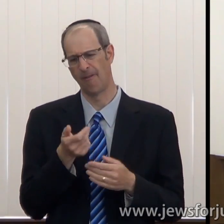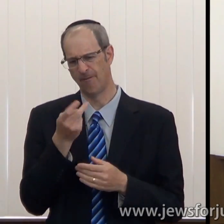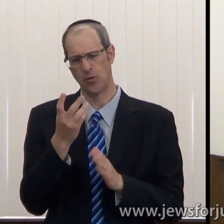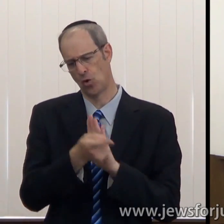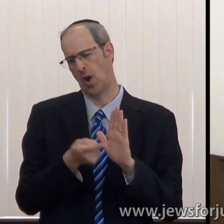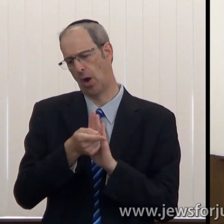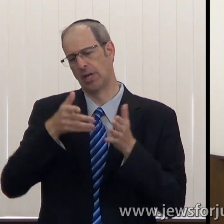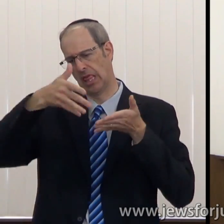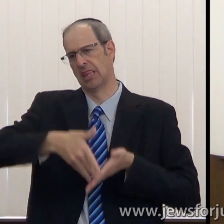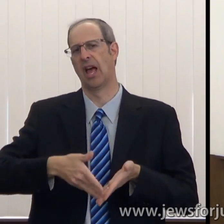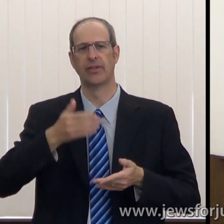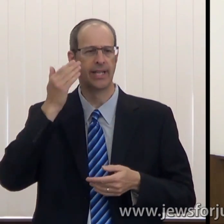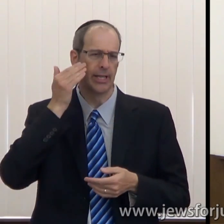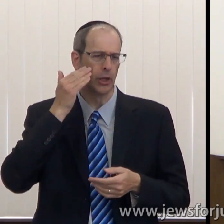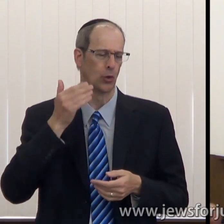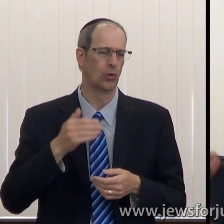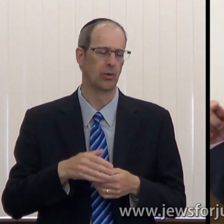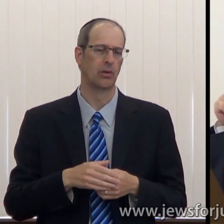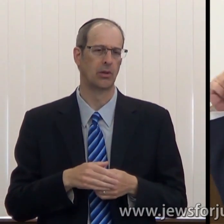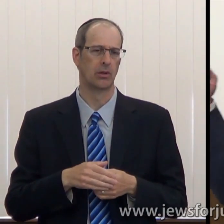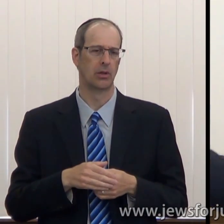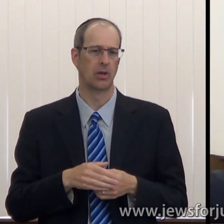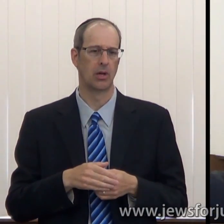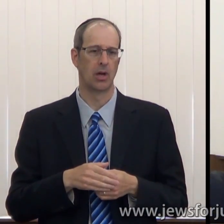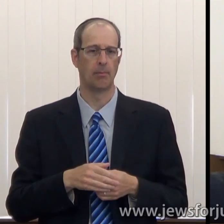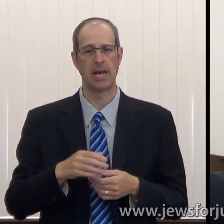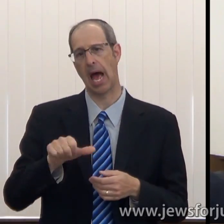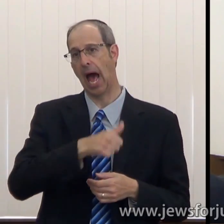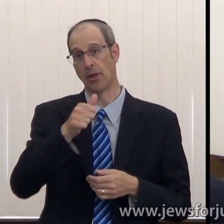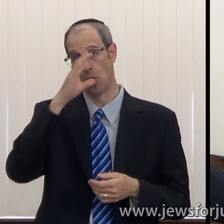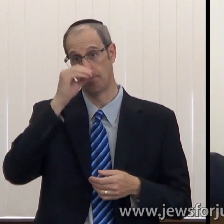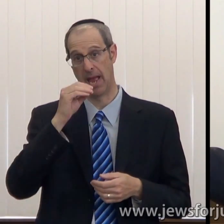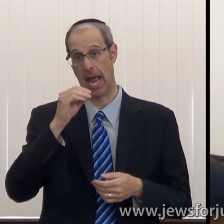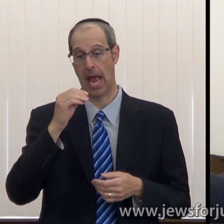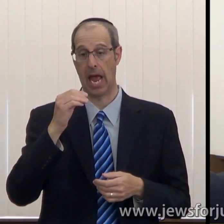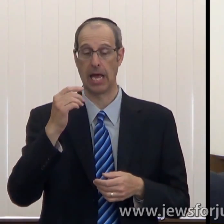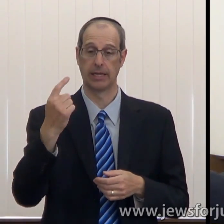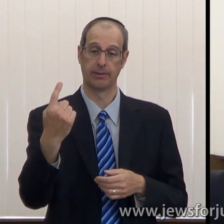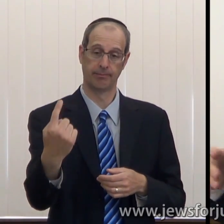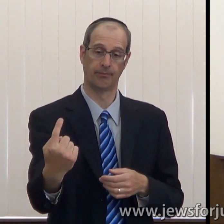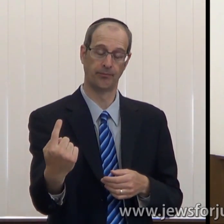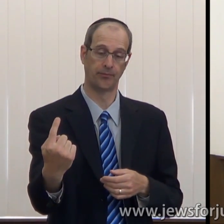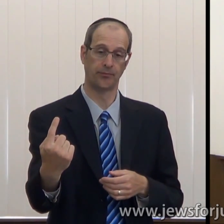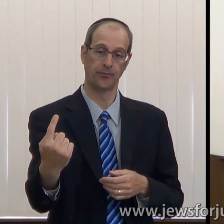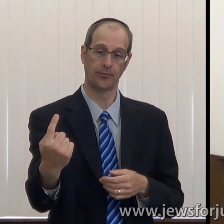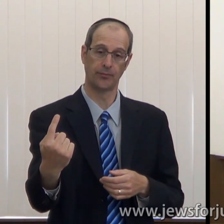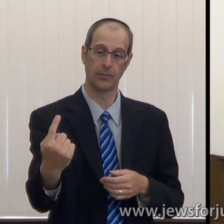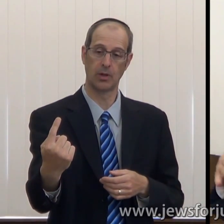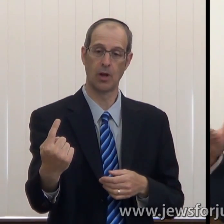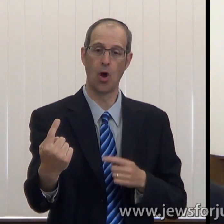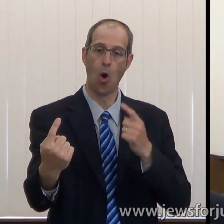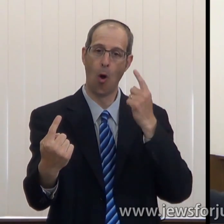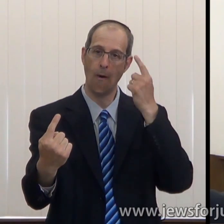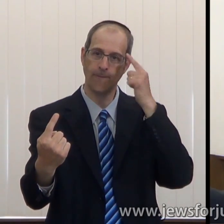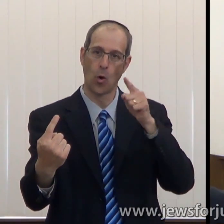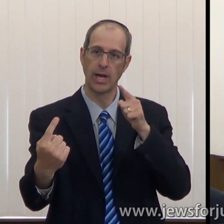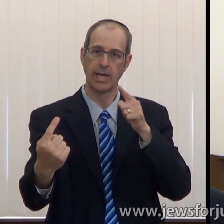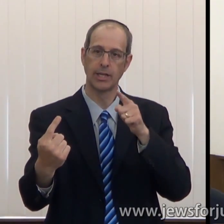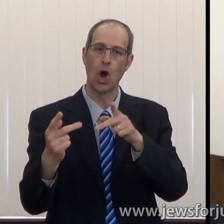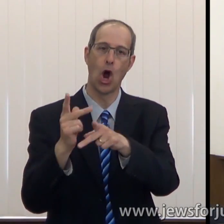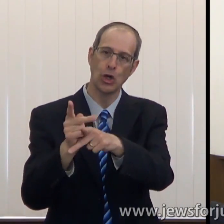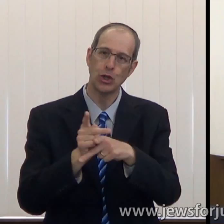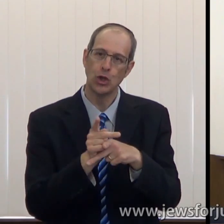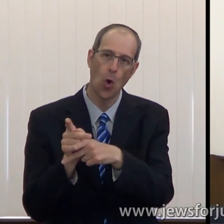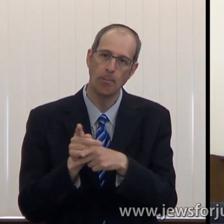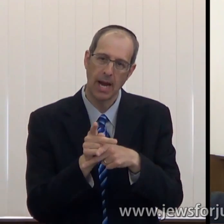to live. And so there was someone in the house who was there to be his shomer, that